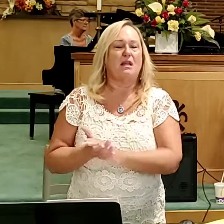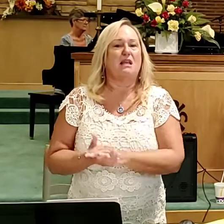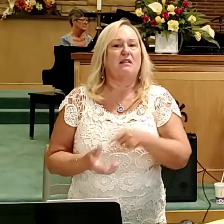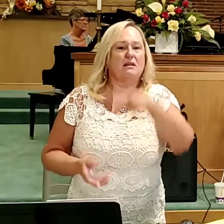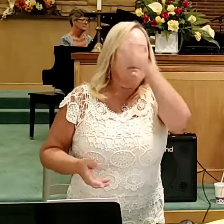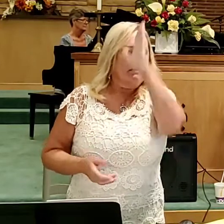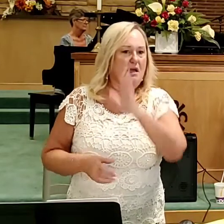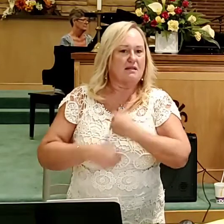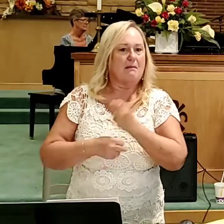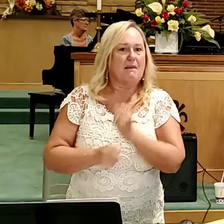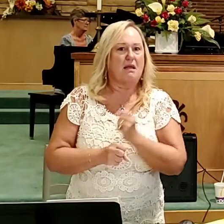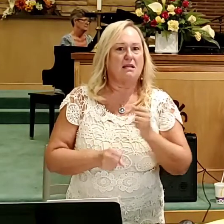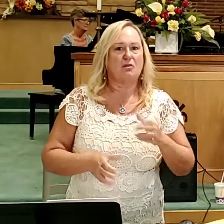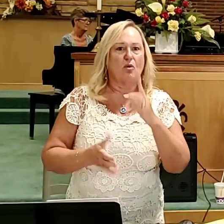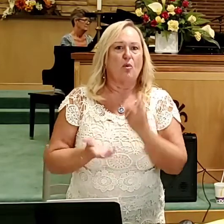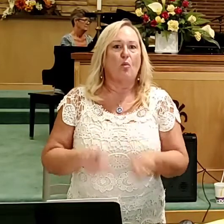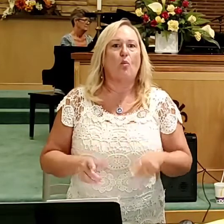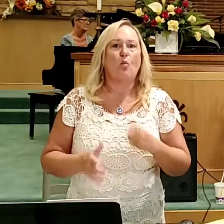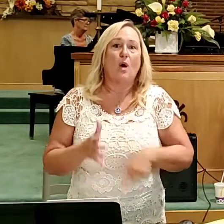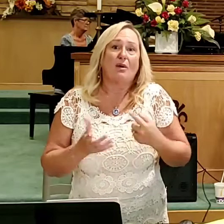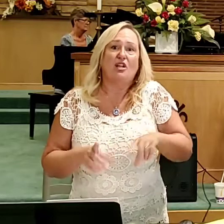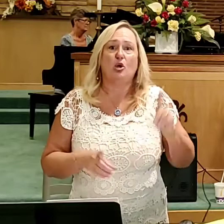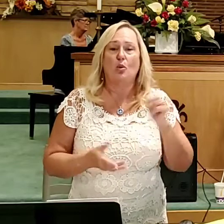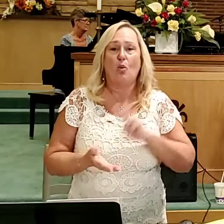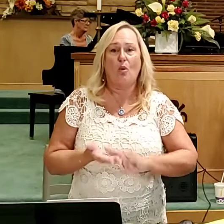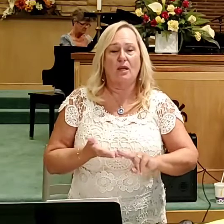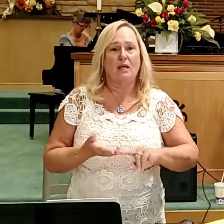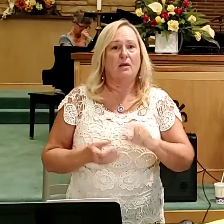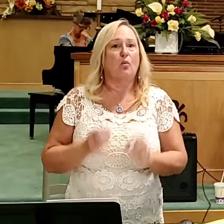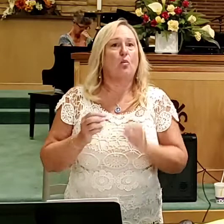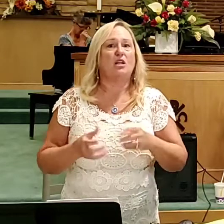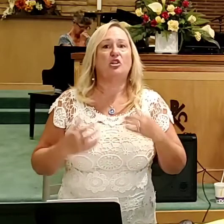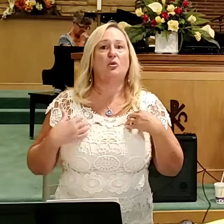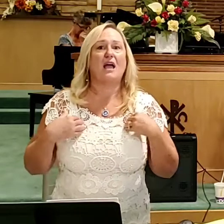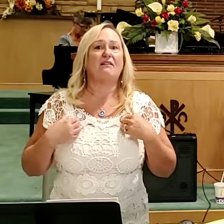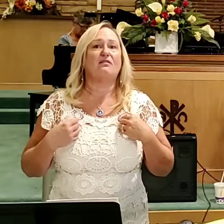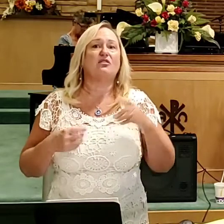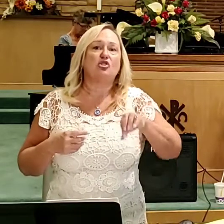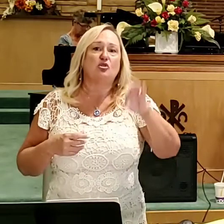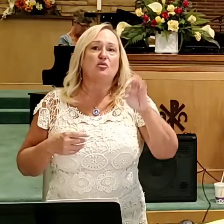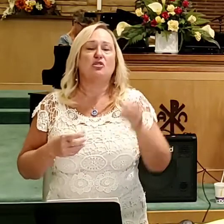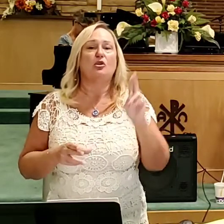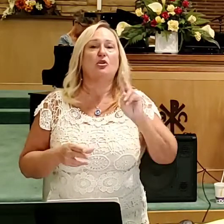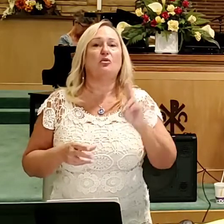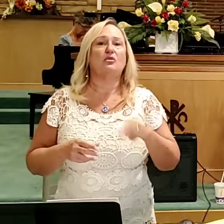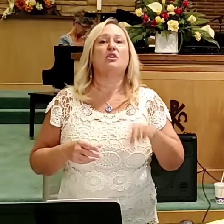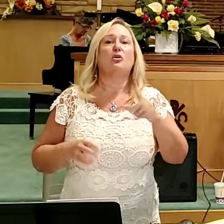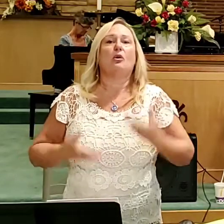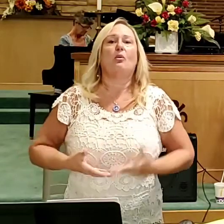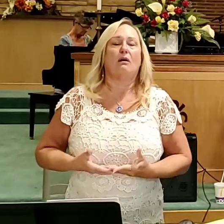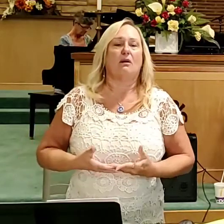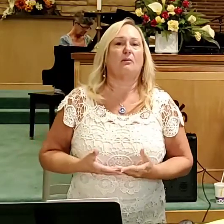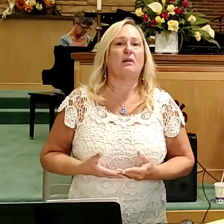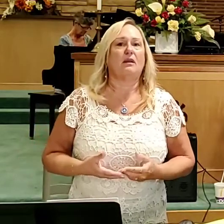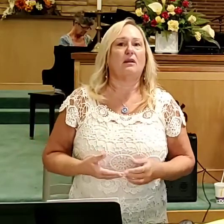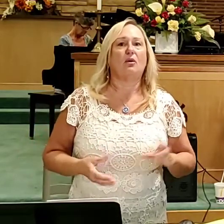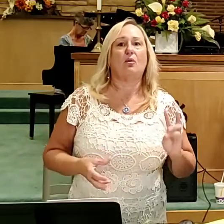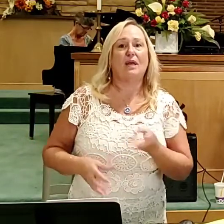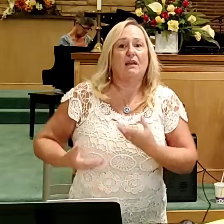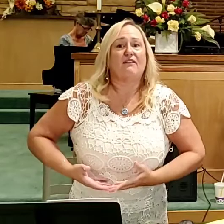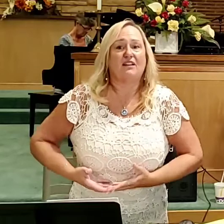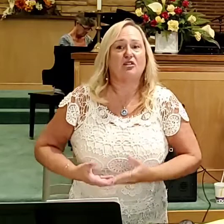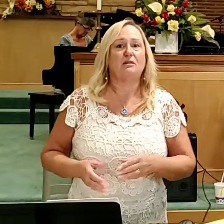is God that makes what we do holy. And so whatever elements you choose to use are welcome. And we